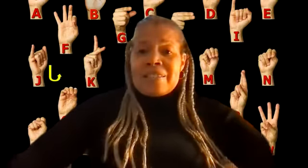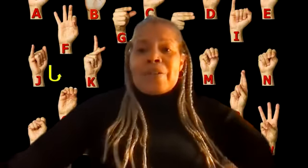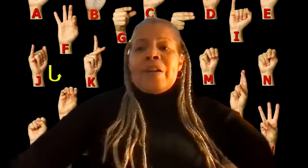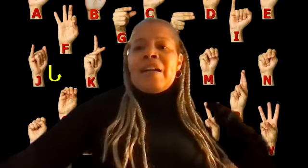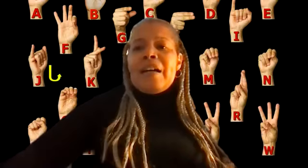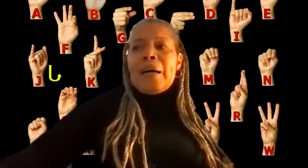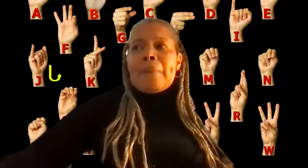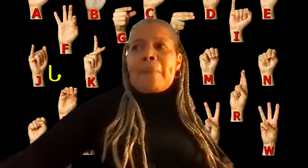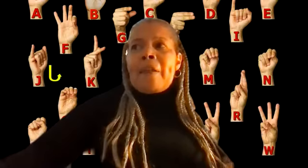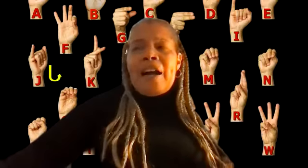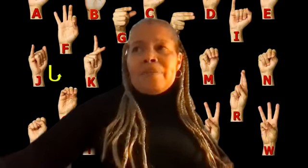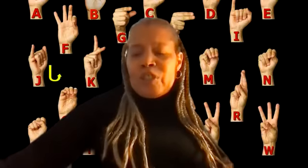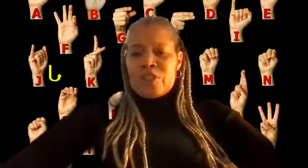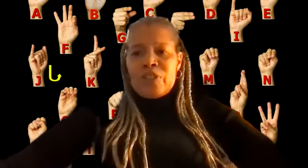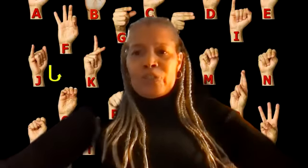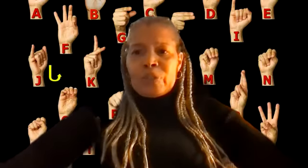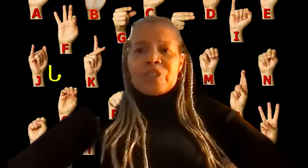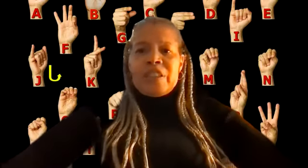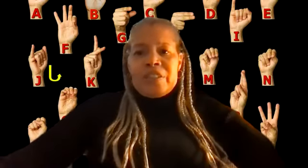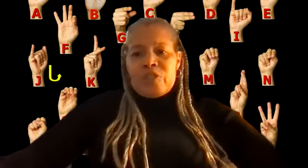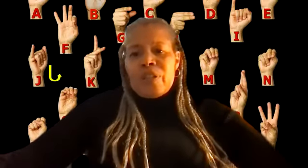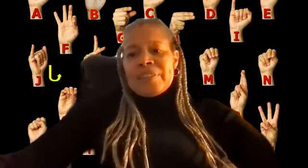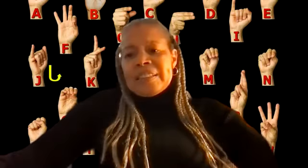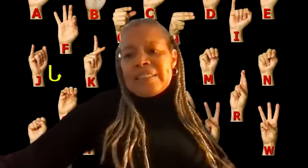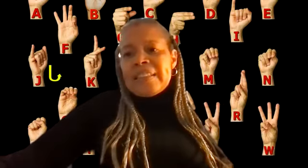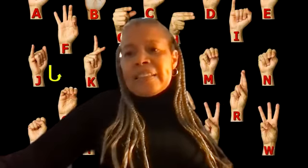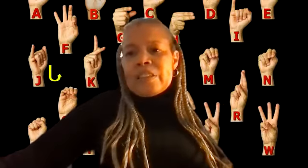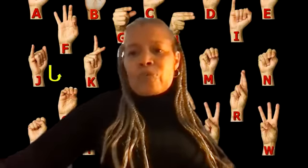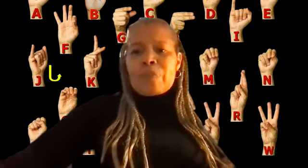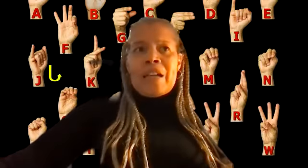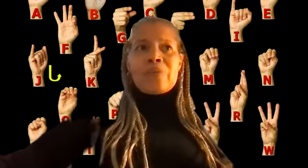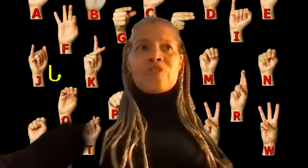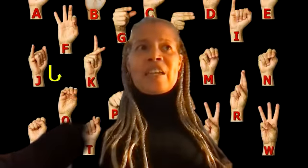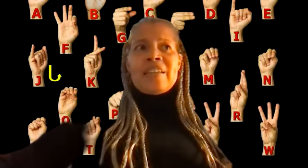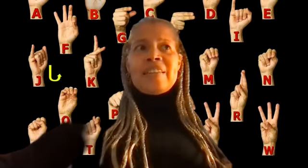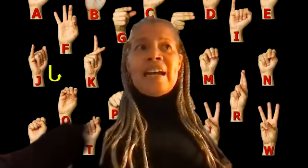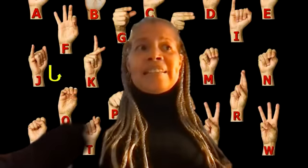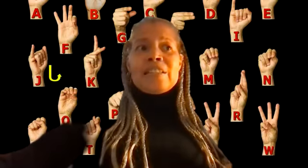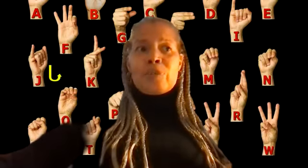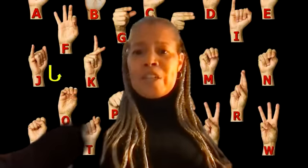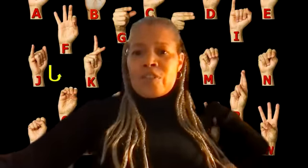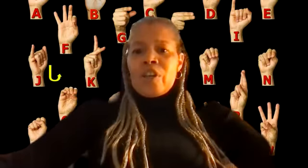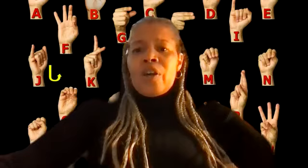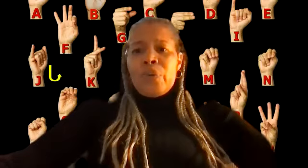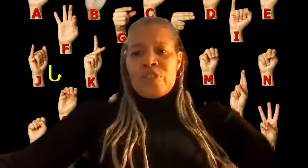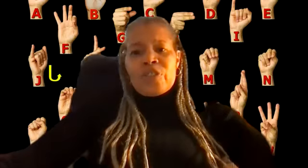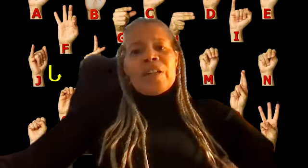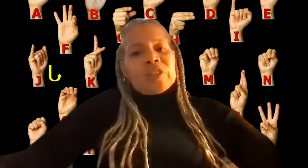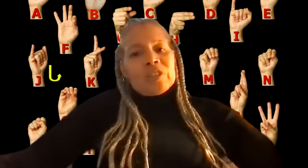So, um, I am just, you know, thrilled to hear that you have succeeded in this way, but I would say in the IT space, we still have a